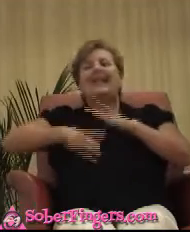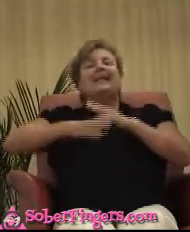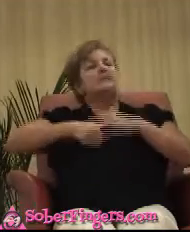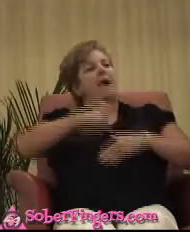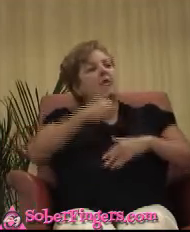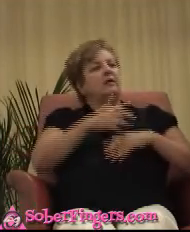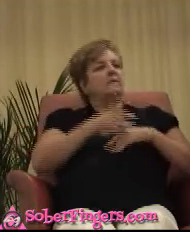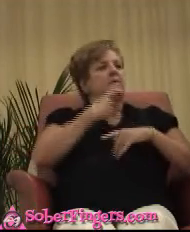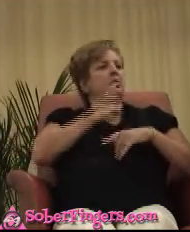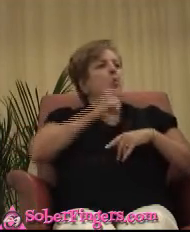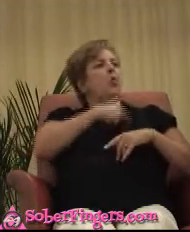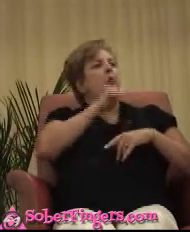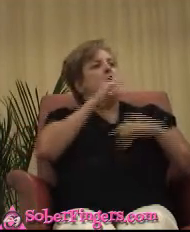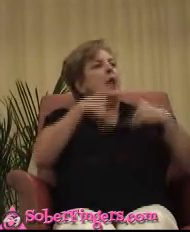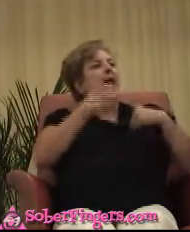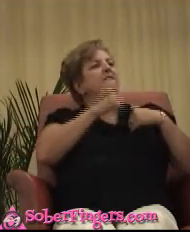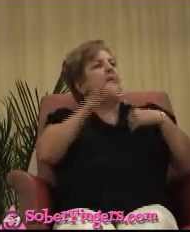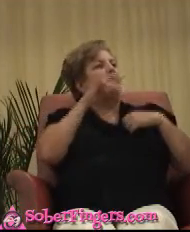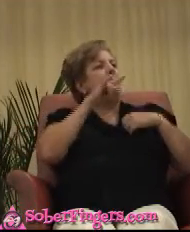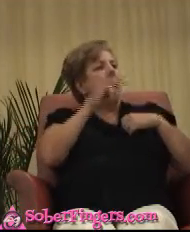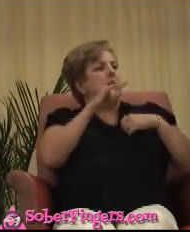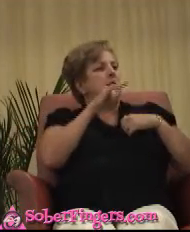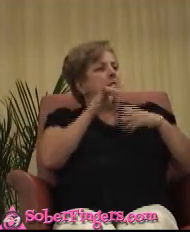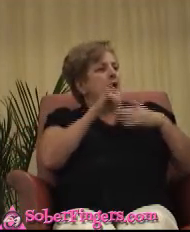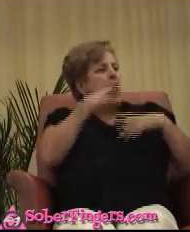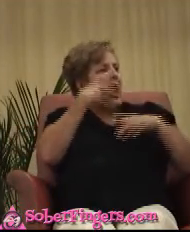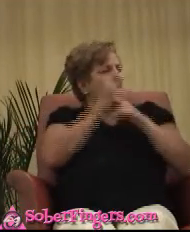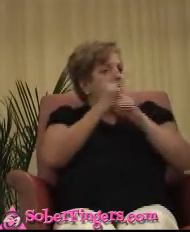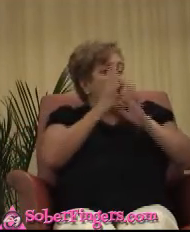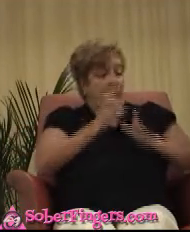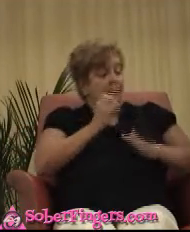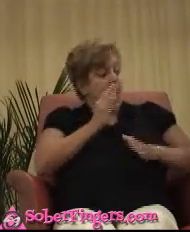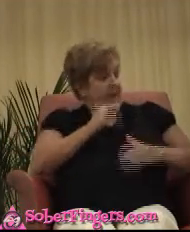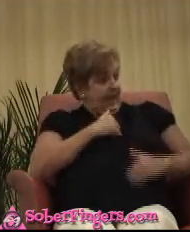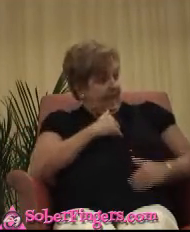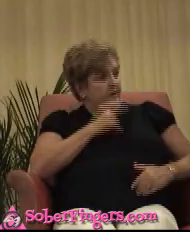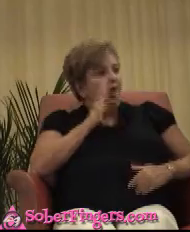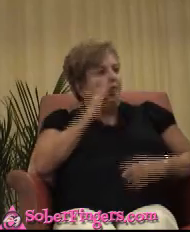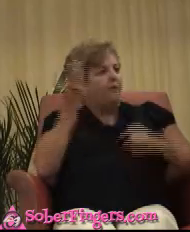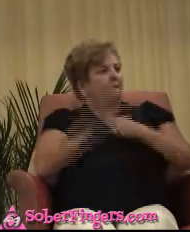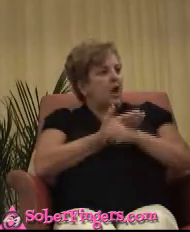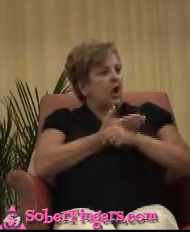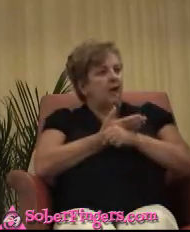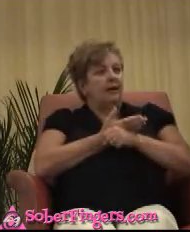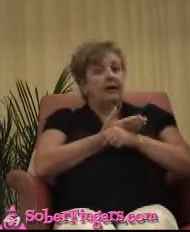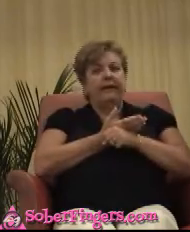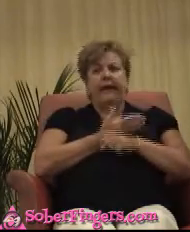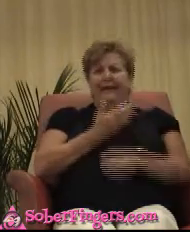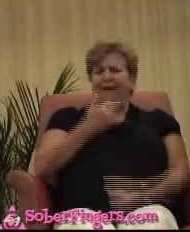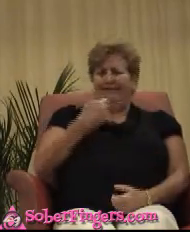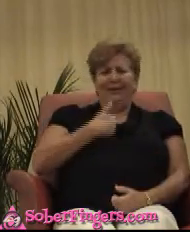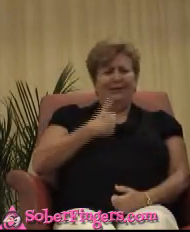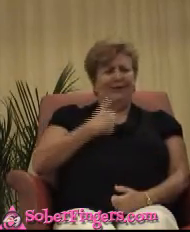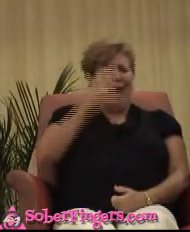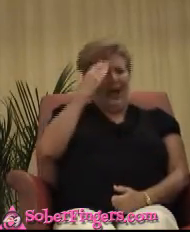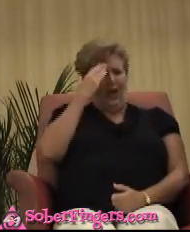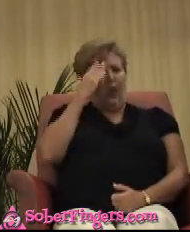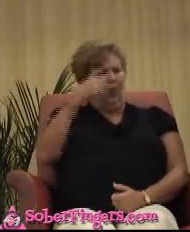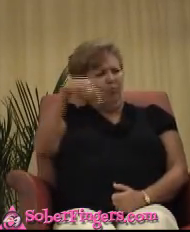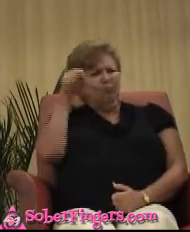any alcoholic pilots, and if we did, we'd fire them. Now, I knew there were some alcoholic pilots in Northwest. I didn't think I was one of them.